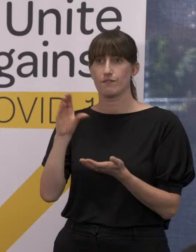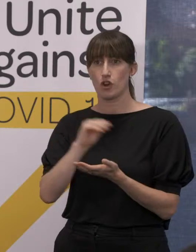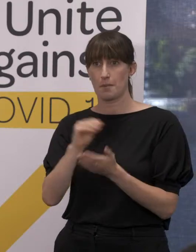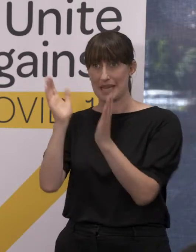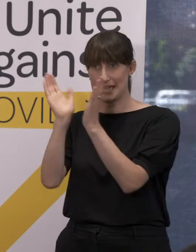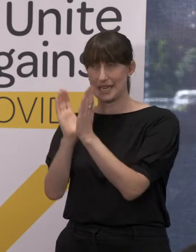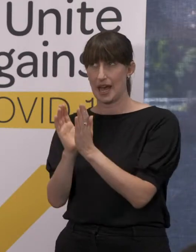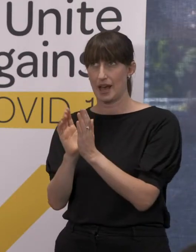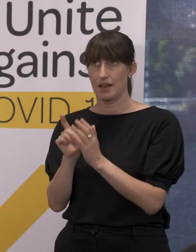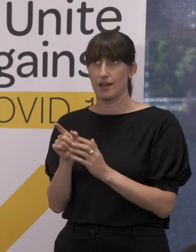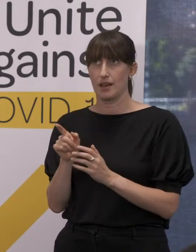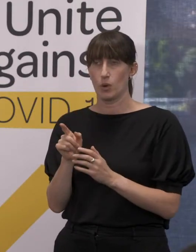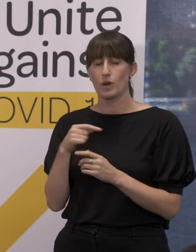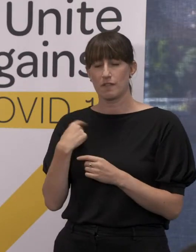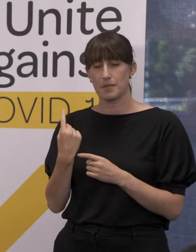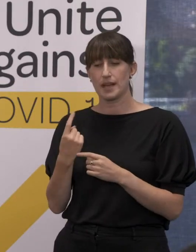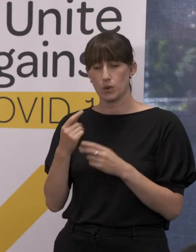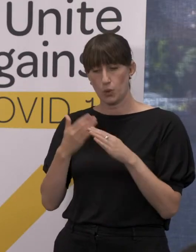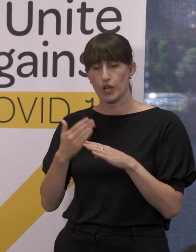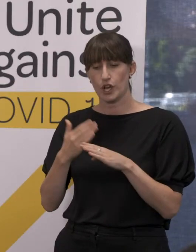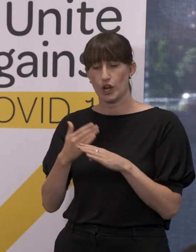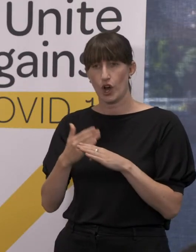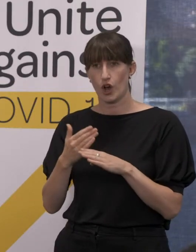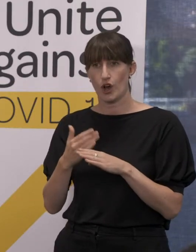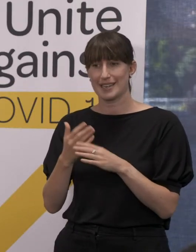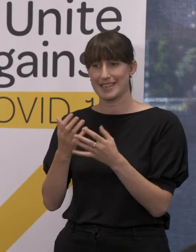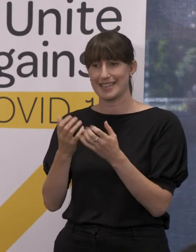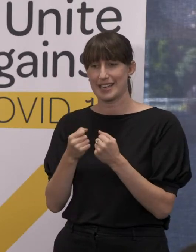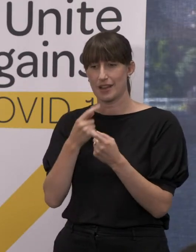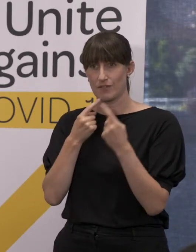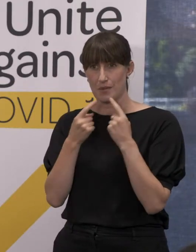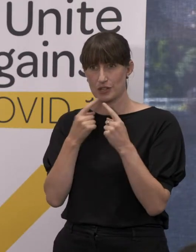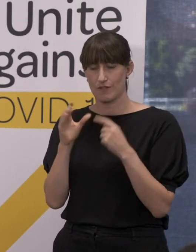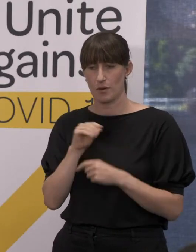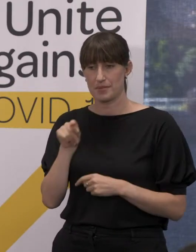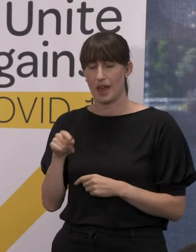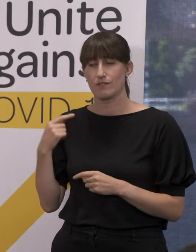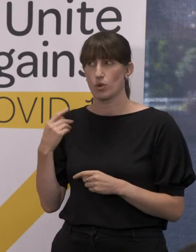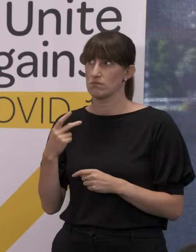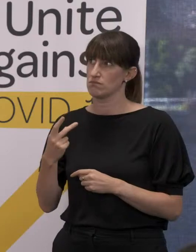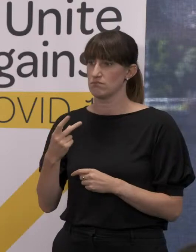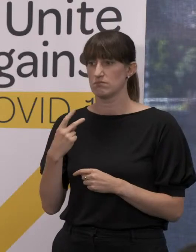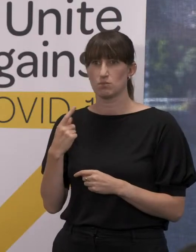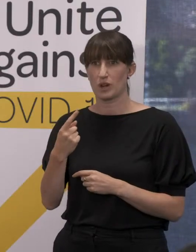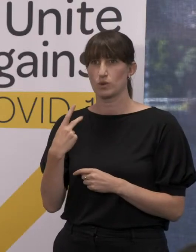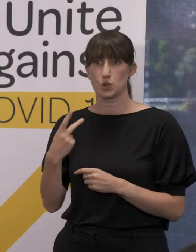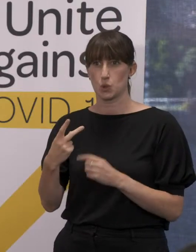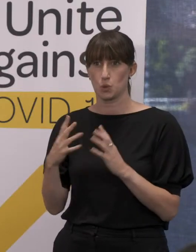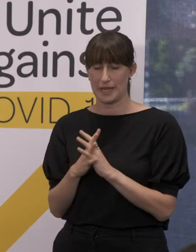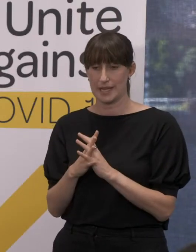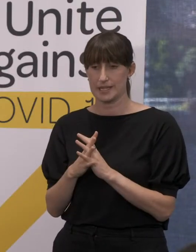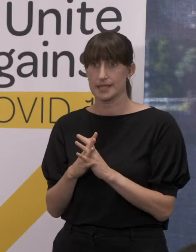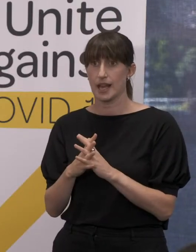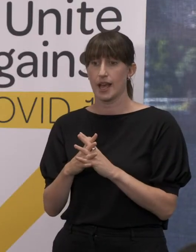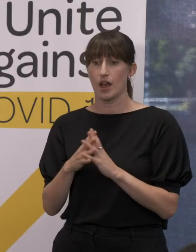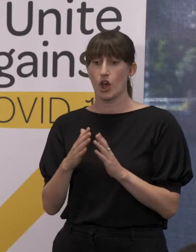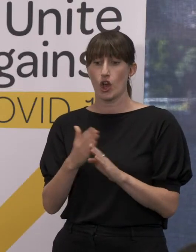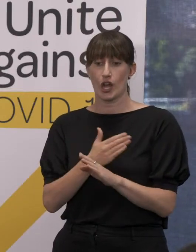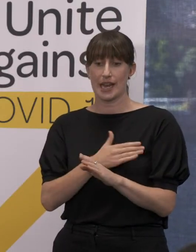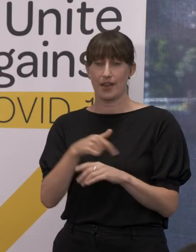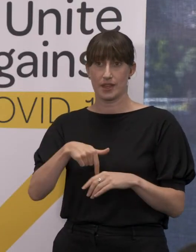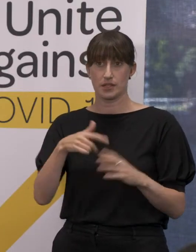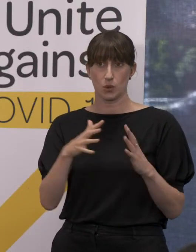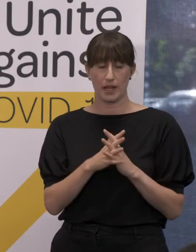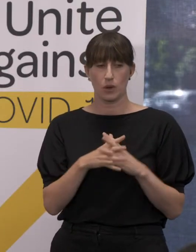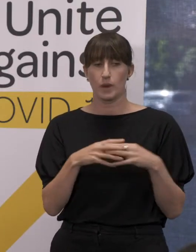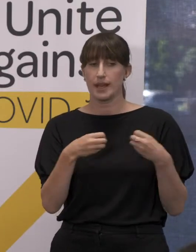out of India for a week or two, and we provided some initial advice to the Minister earlier this week, and we've just